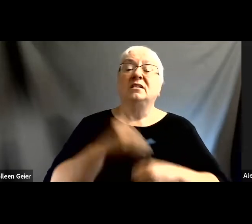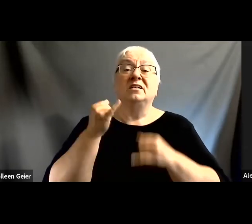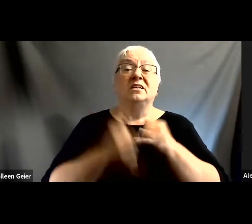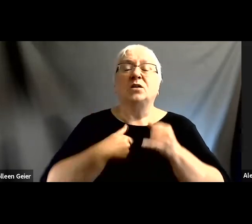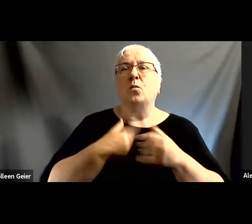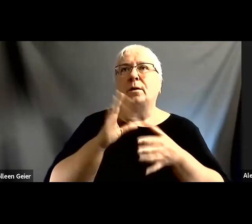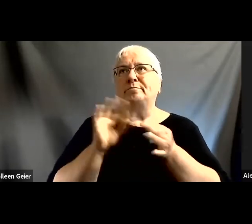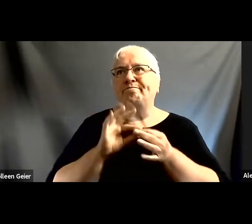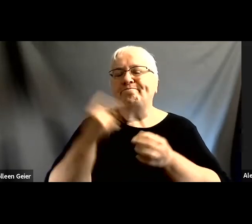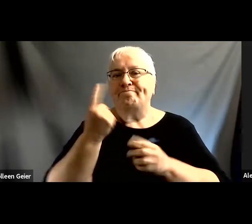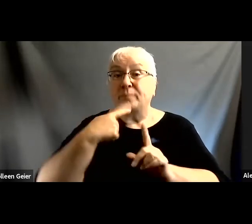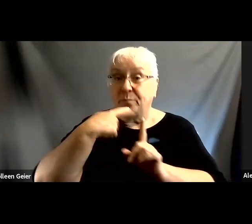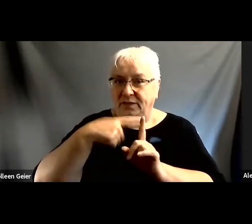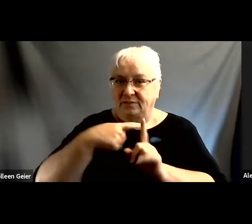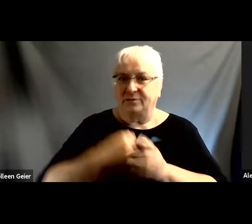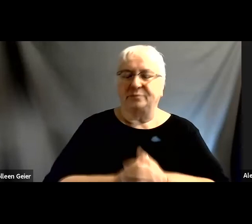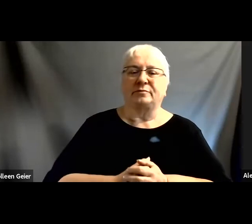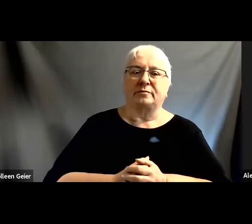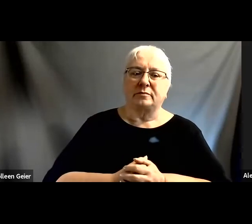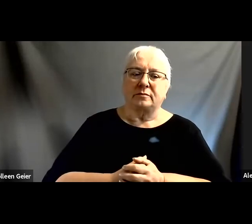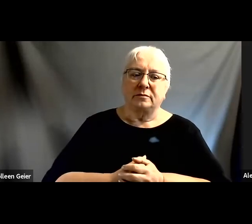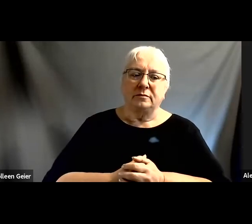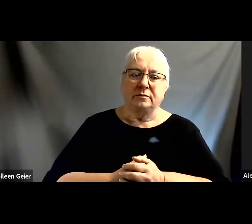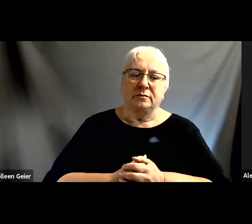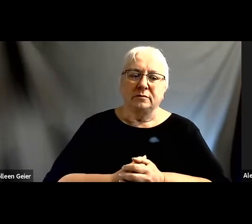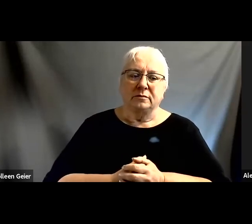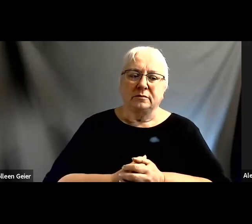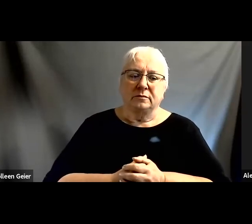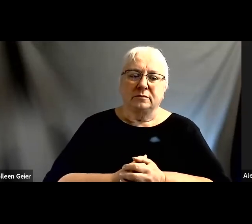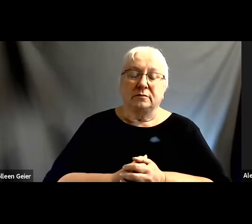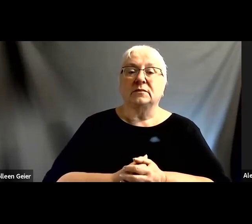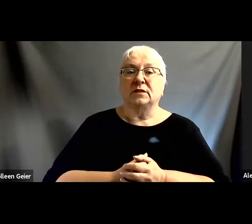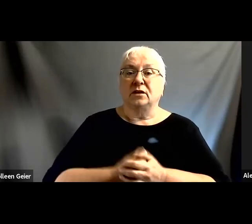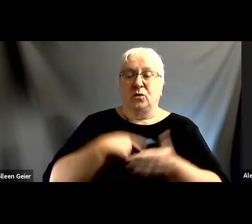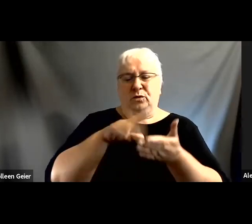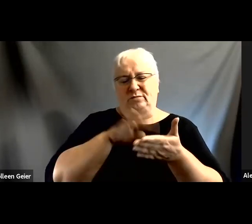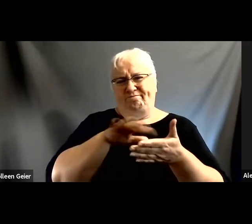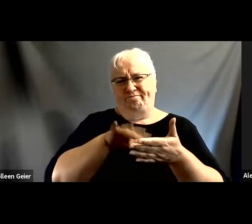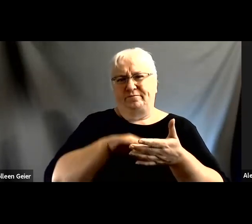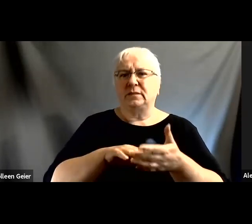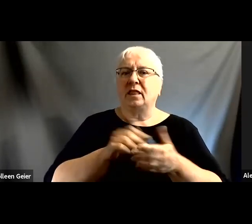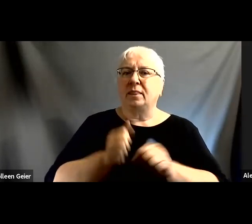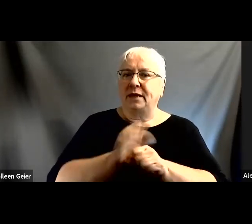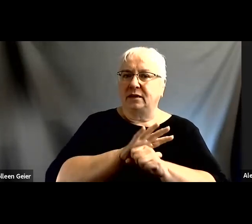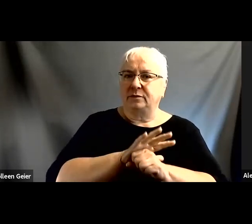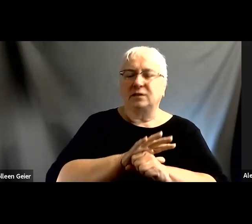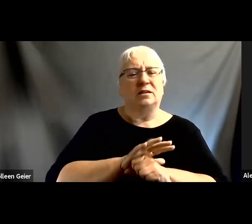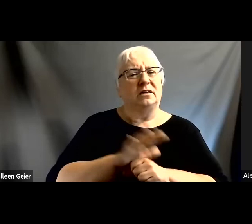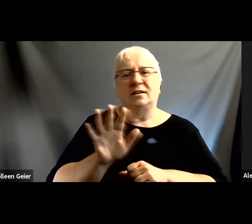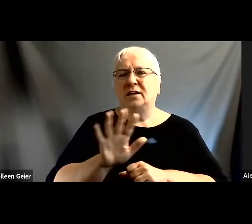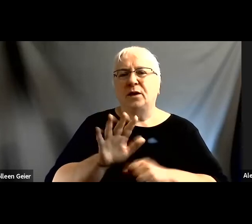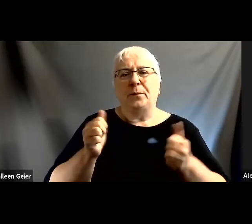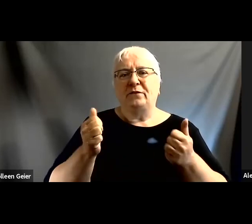a positive aspect, which is as we look at this pandemic, let us also not be afraid to